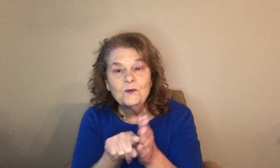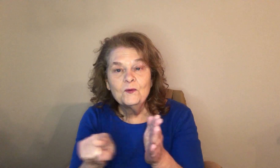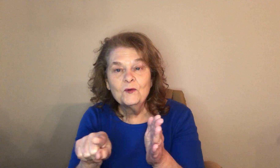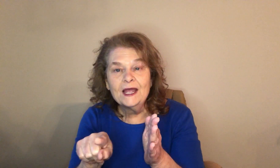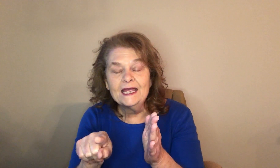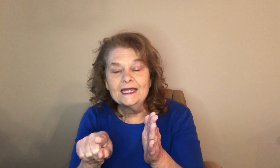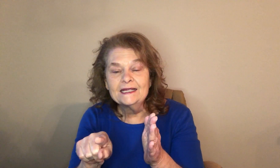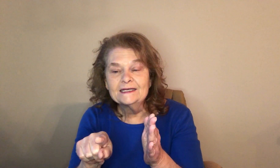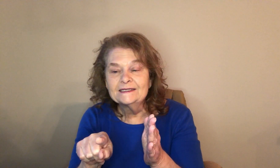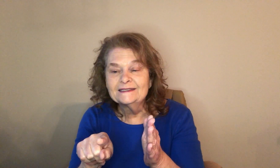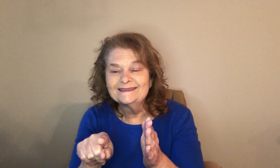rang.